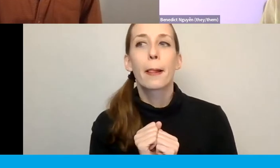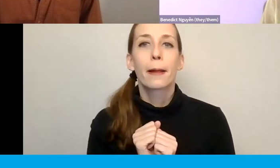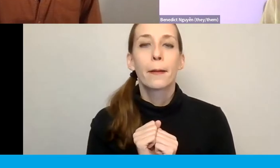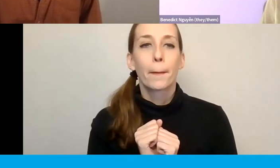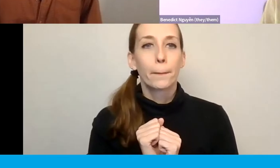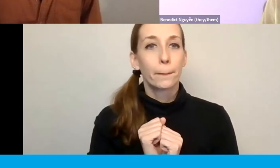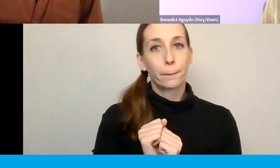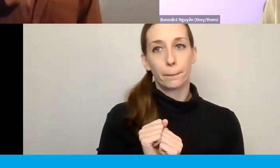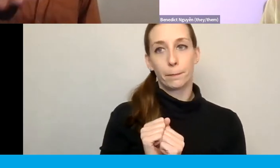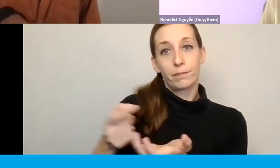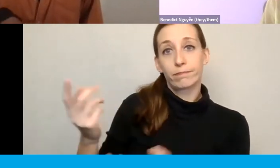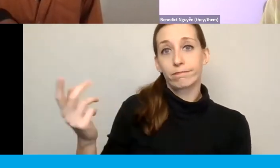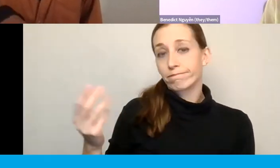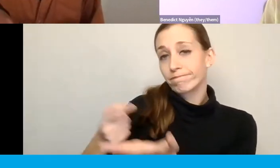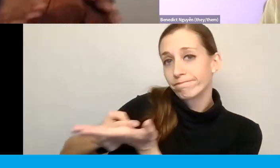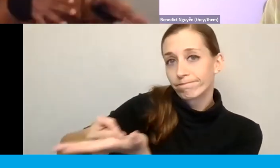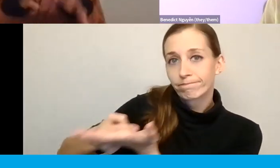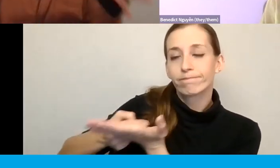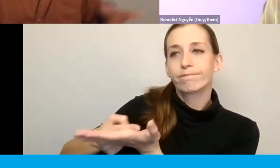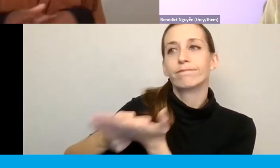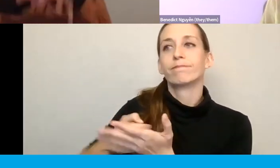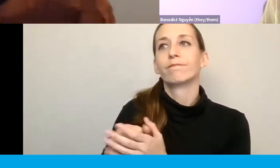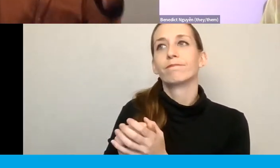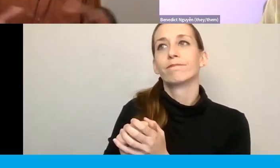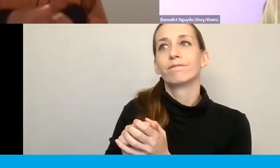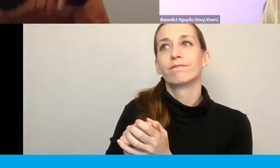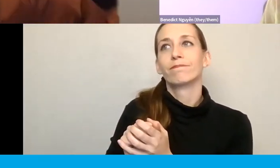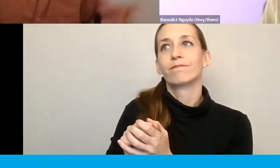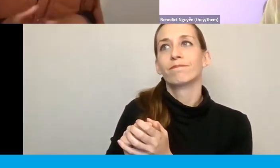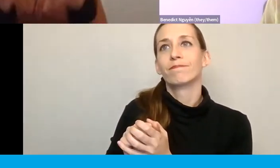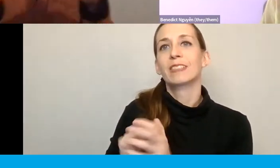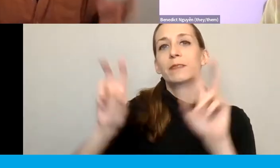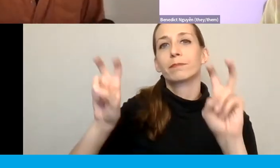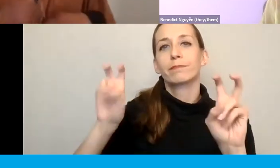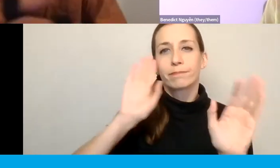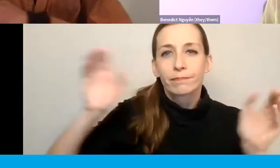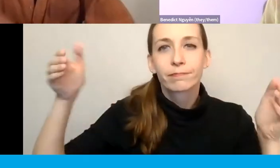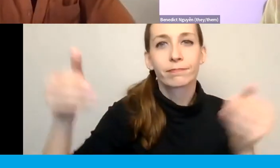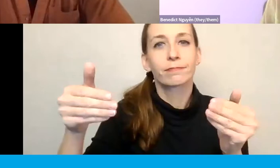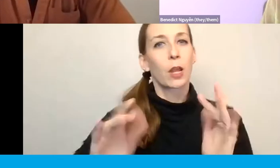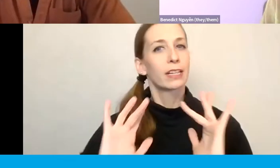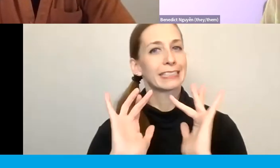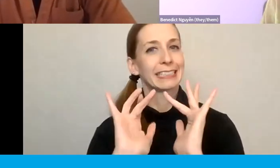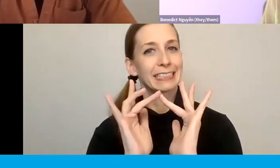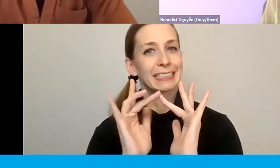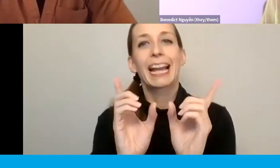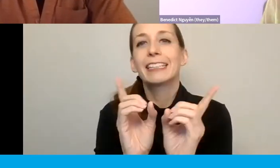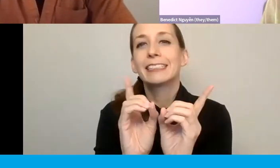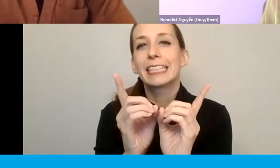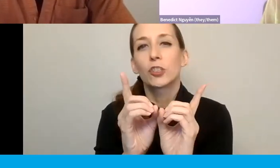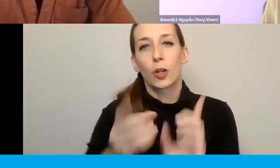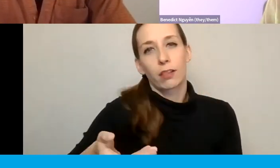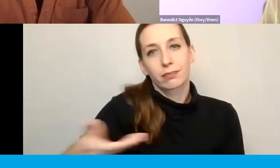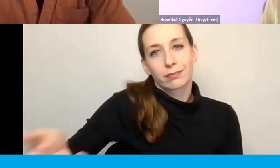the conversation was sort of immediately centered around a digital commission and what that meant.